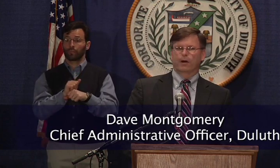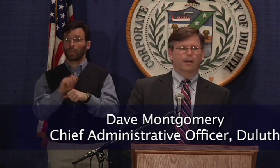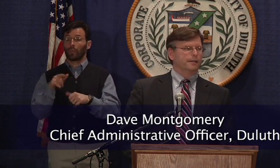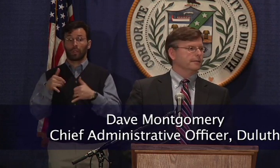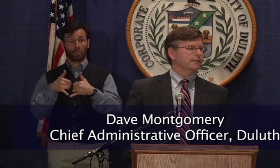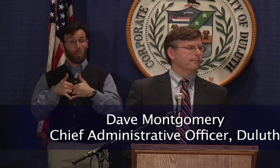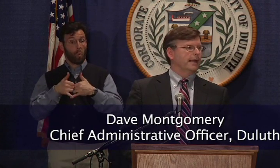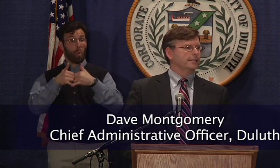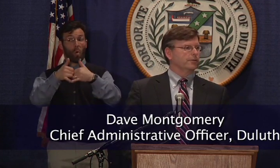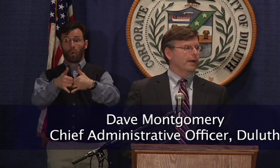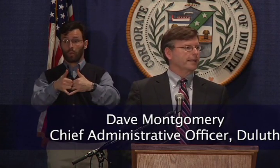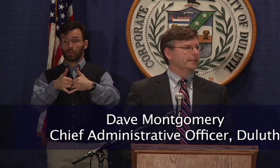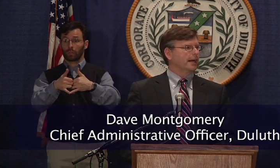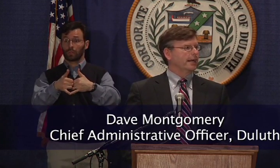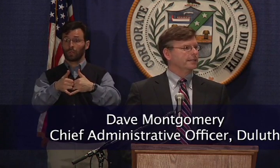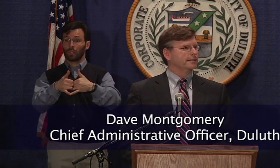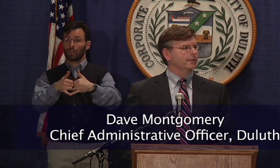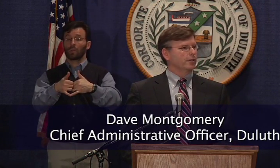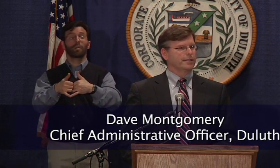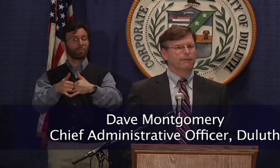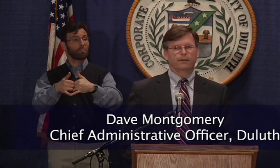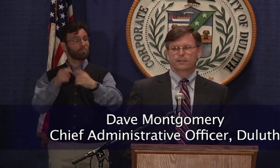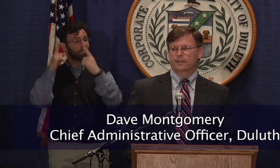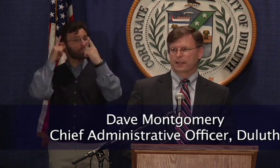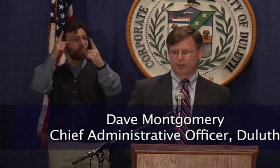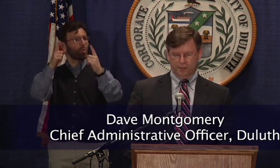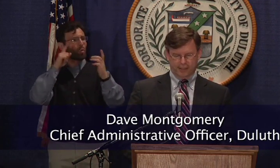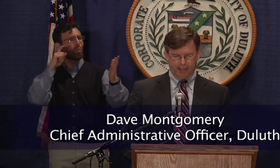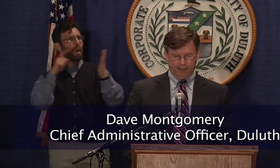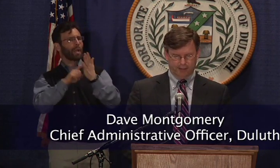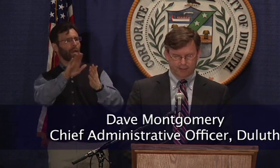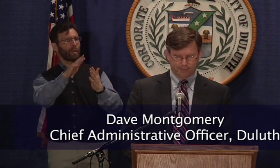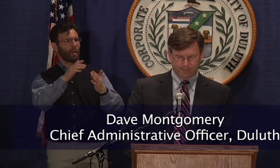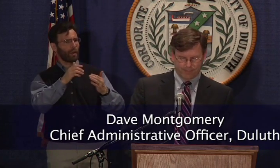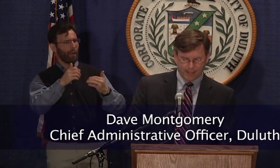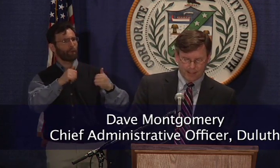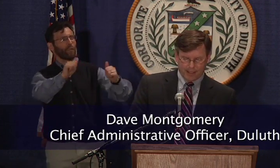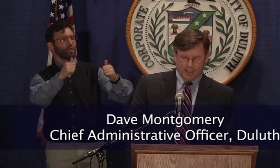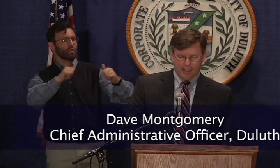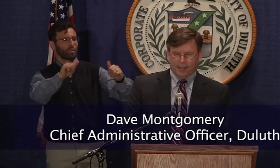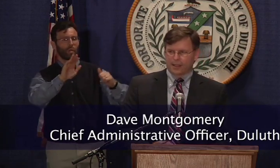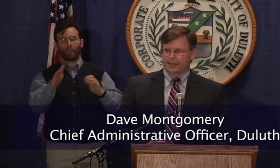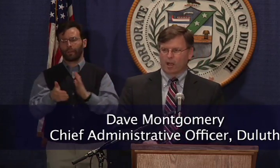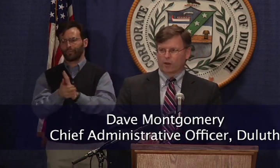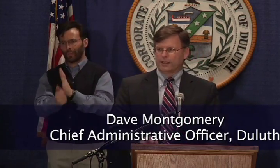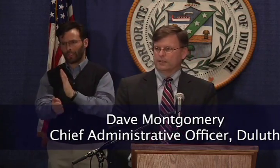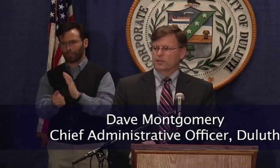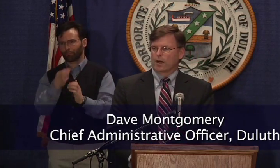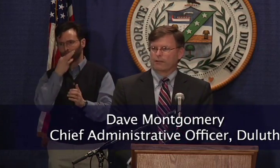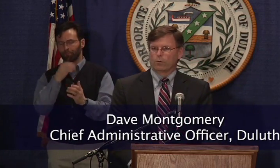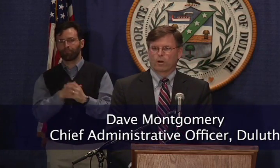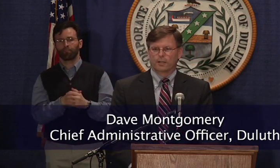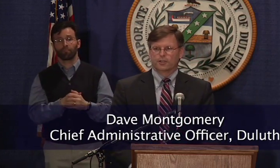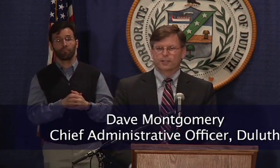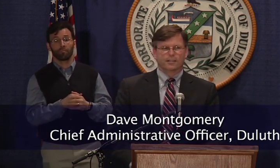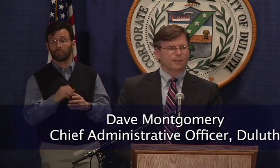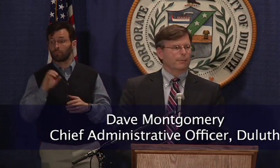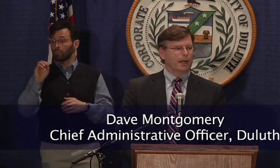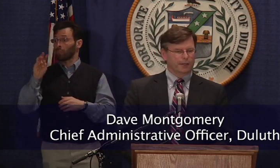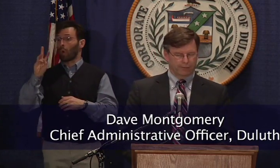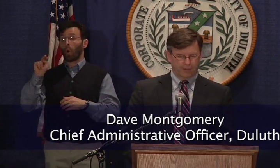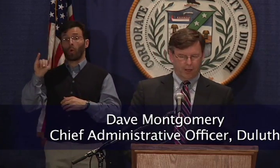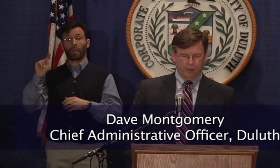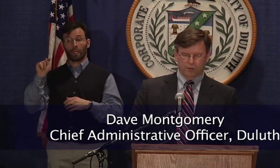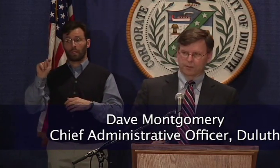are in part meant to recognize those efforts and those talents. The Own It, Solve It Awards, just